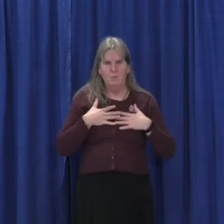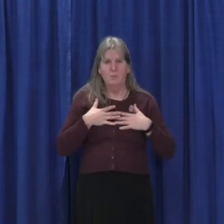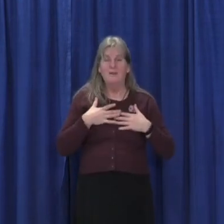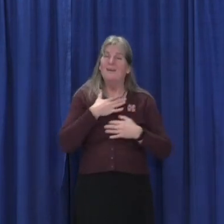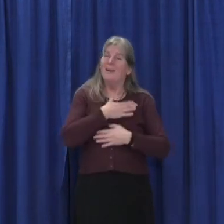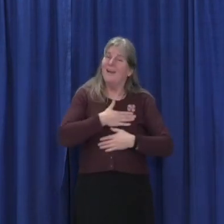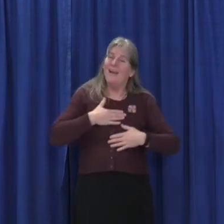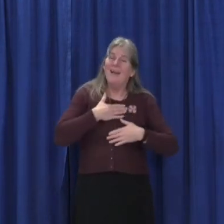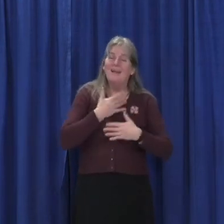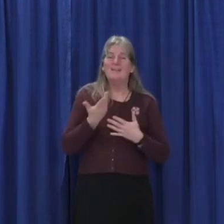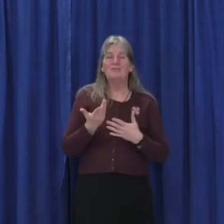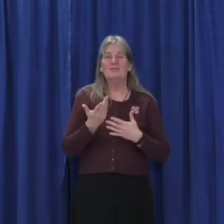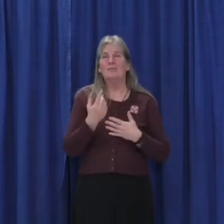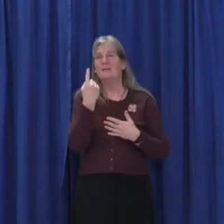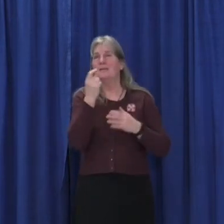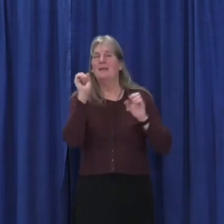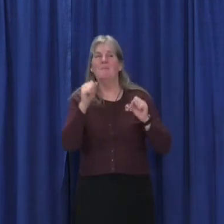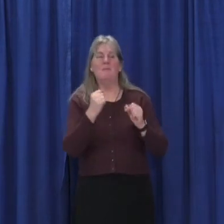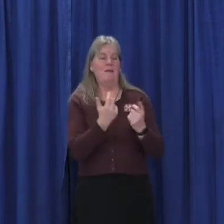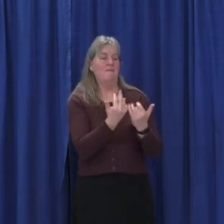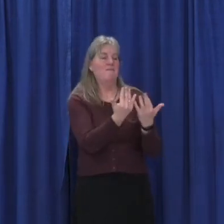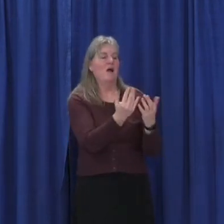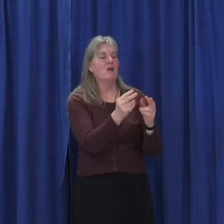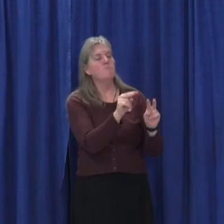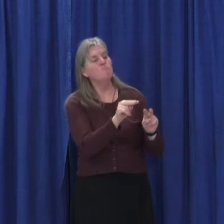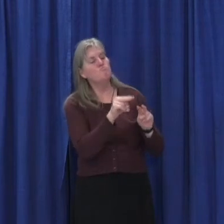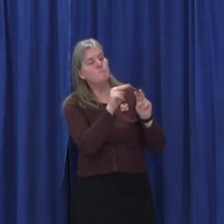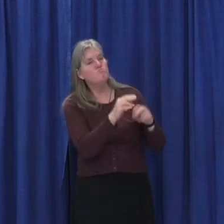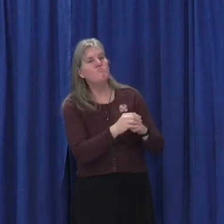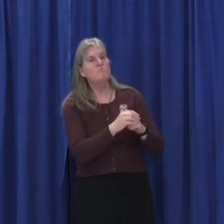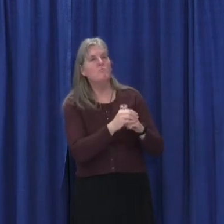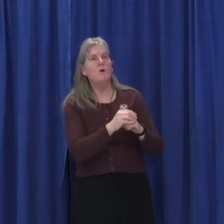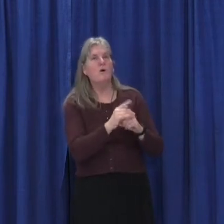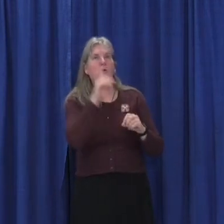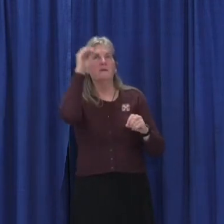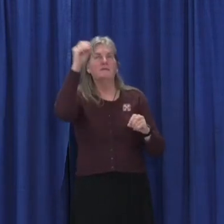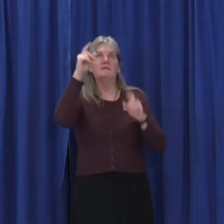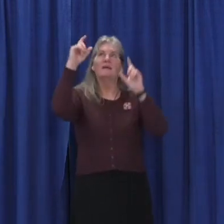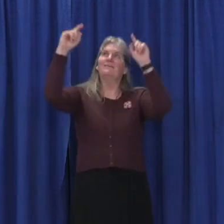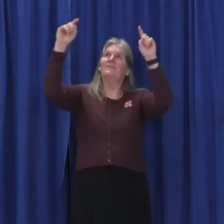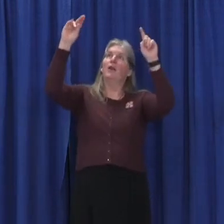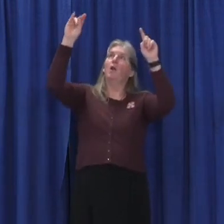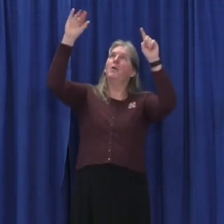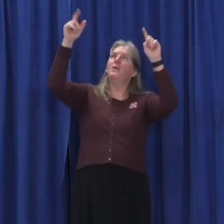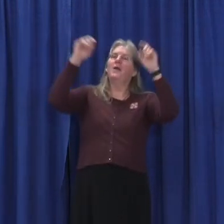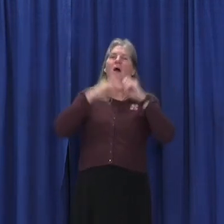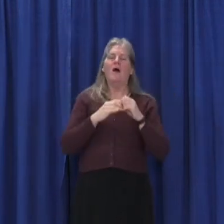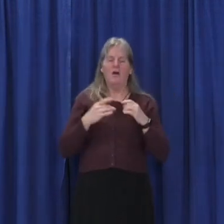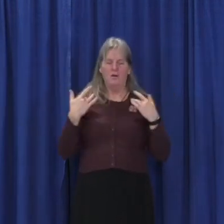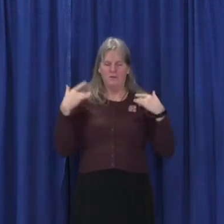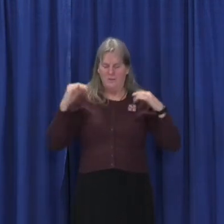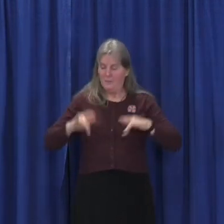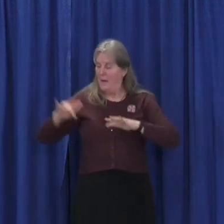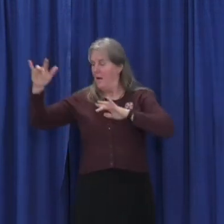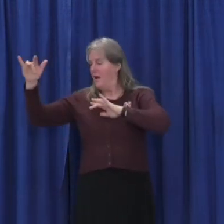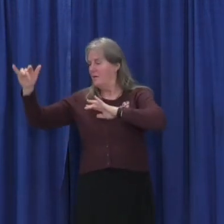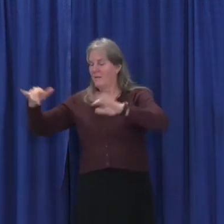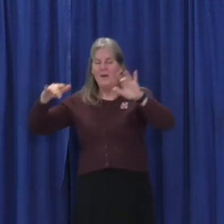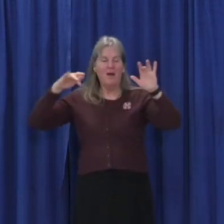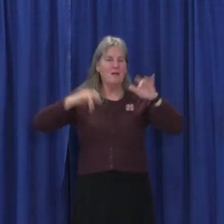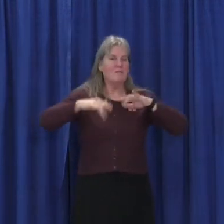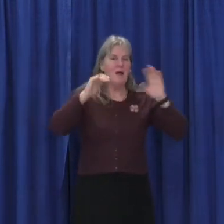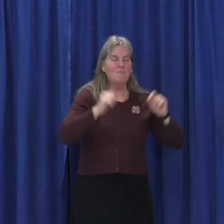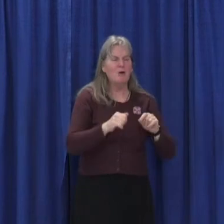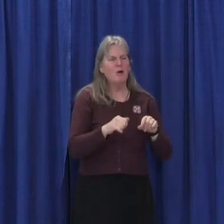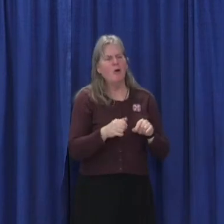whether it's a fire at home, whether it's the sundog, the sparkling snow, whether it's a visit or a